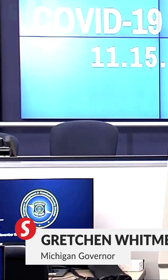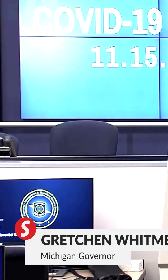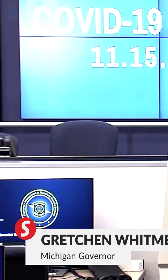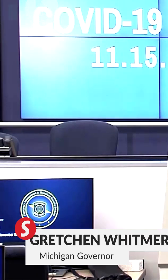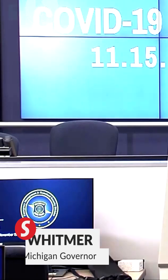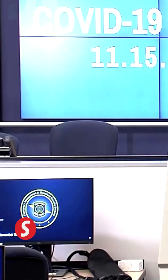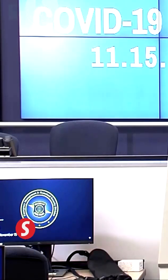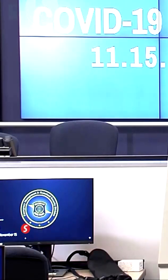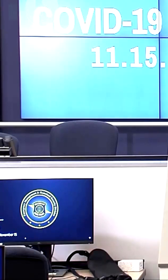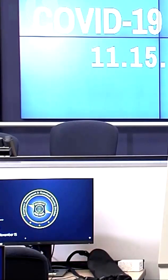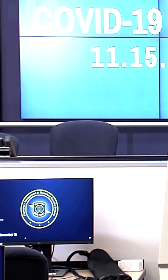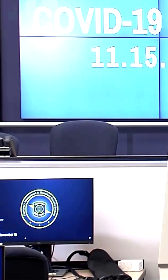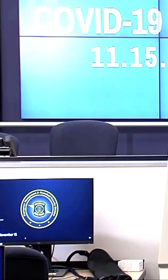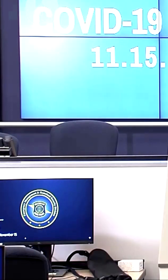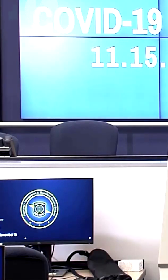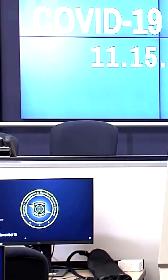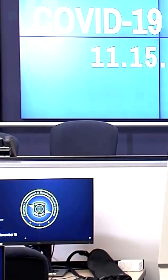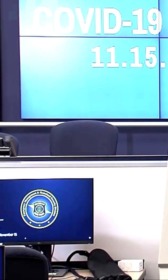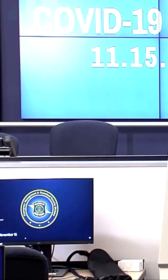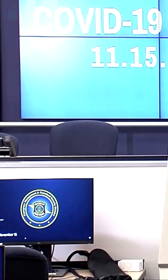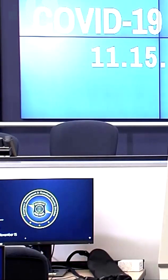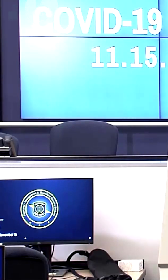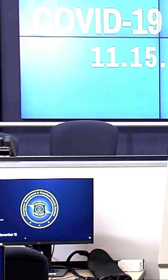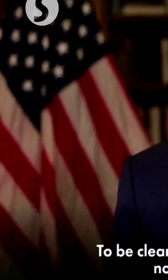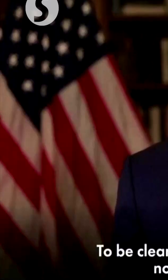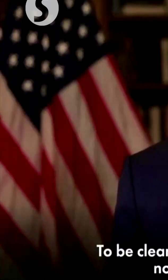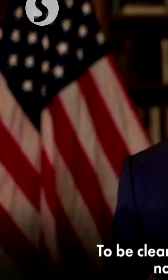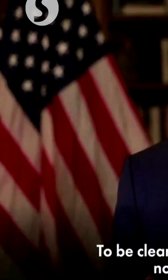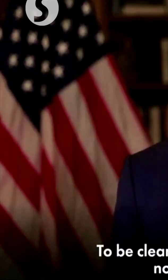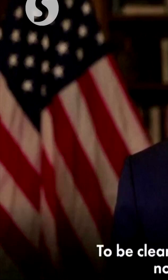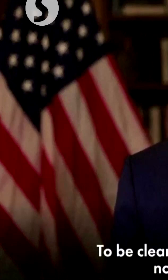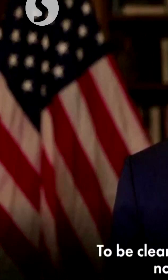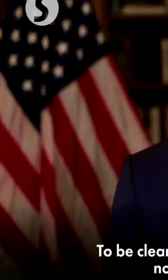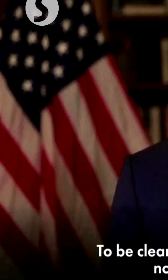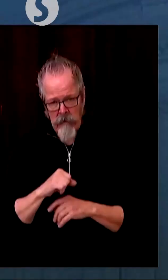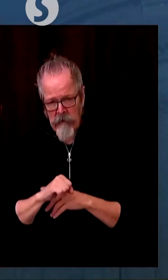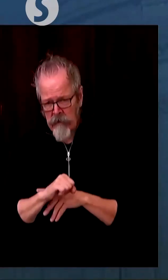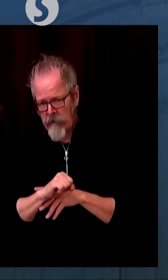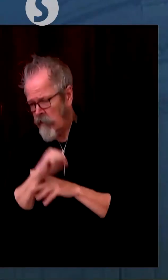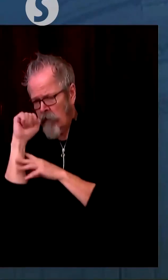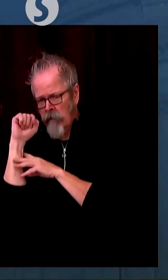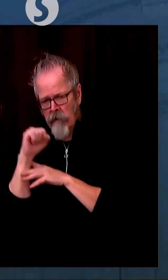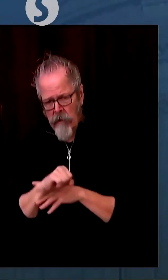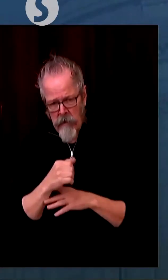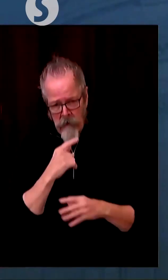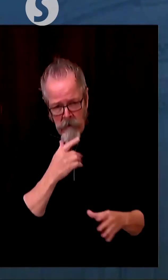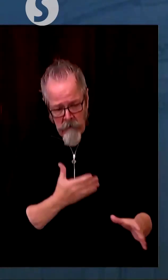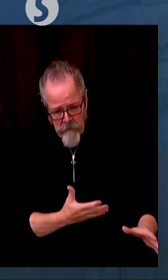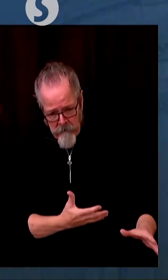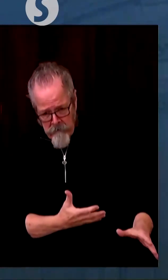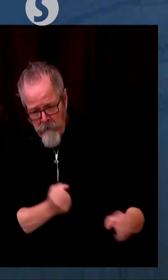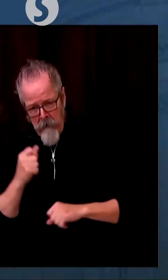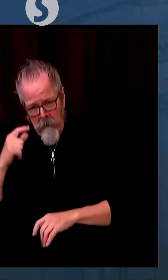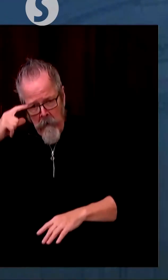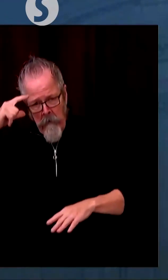to be even harder. Several states, including Michigan, North Dakota, and Washington, have already imposed